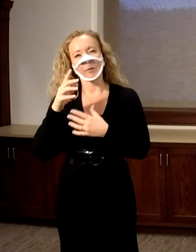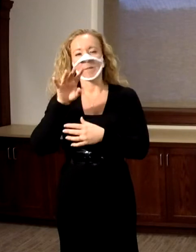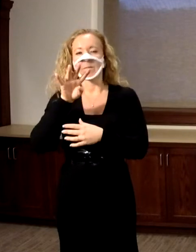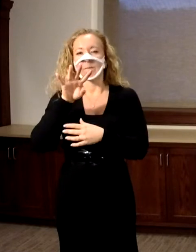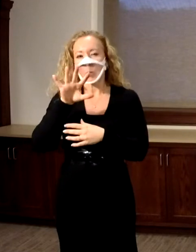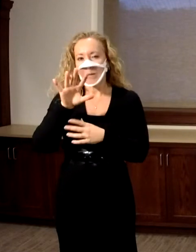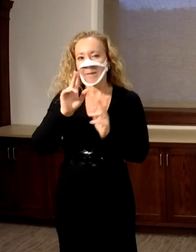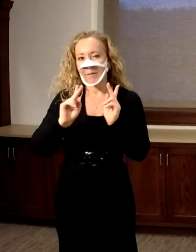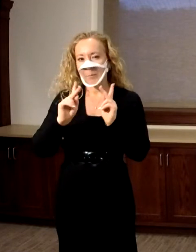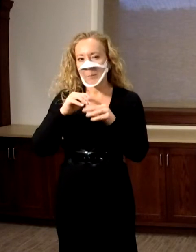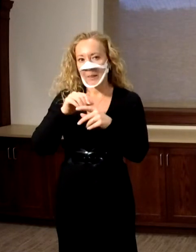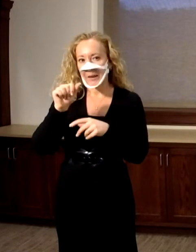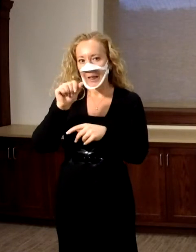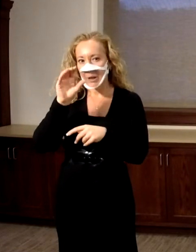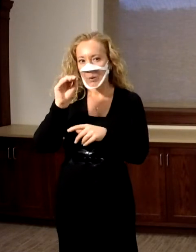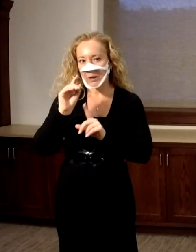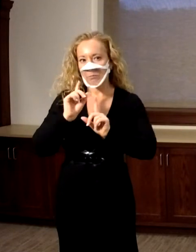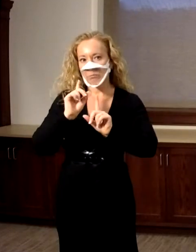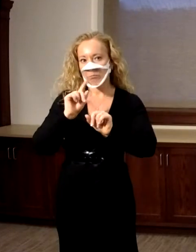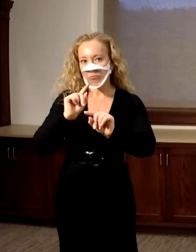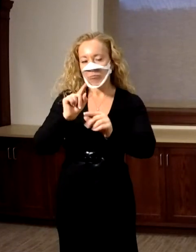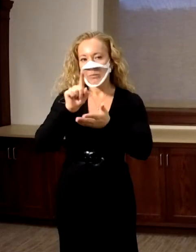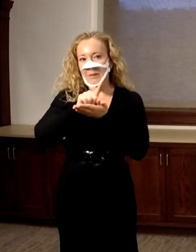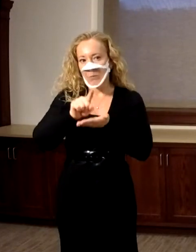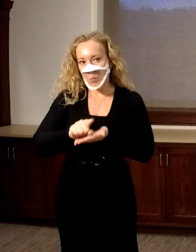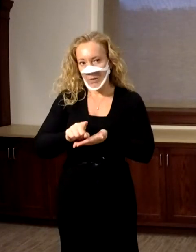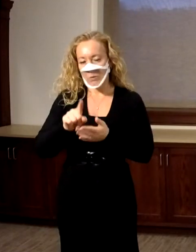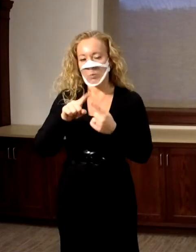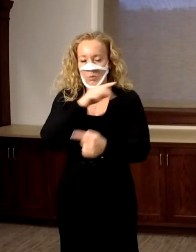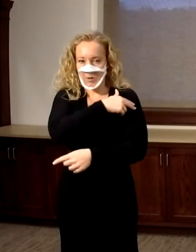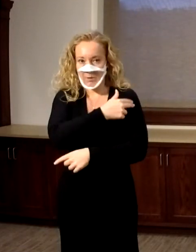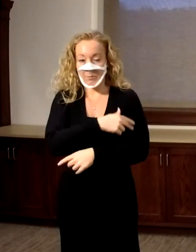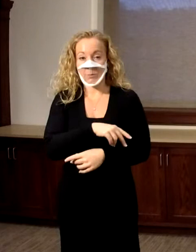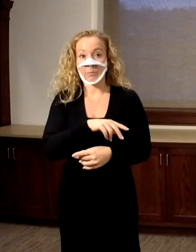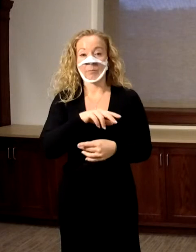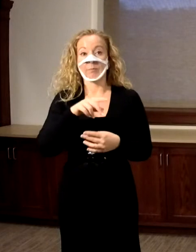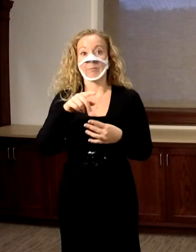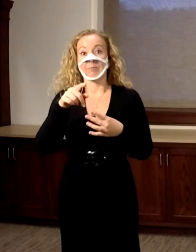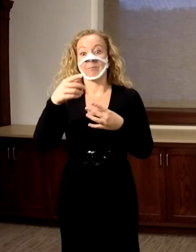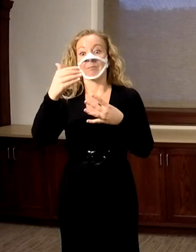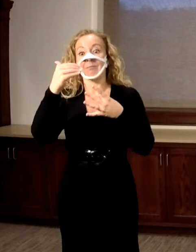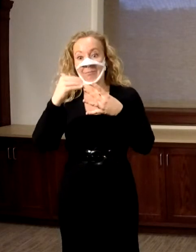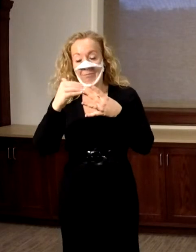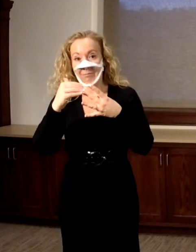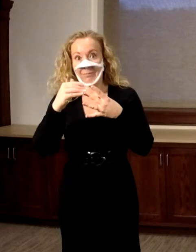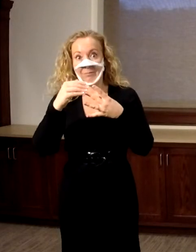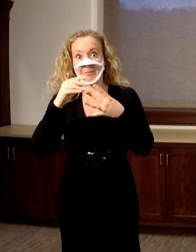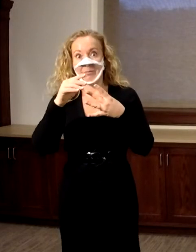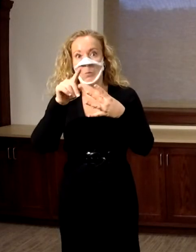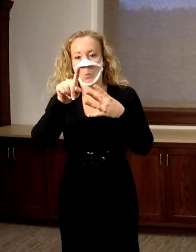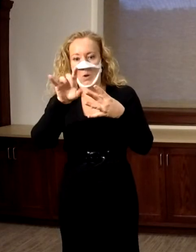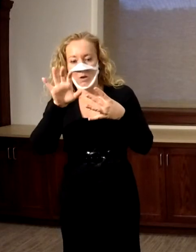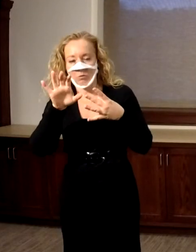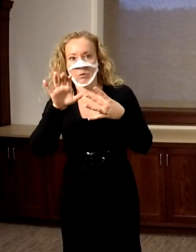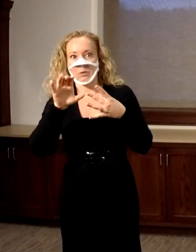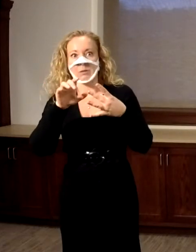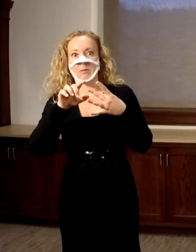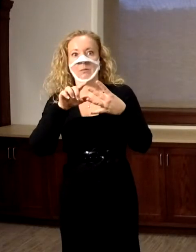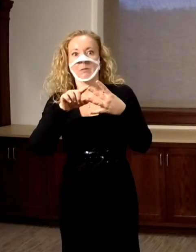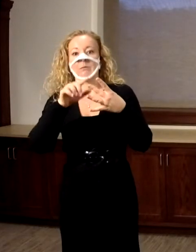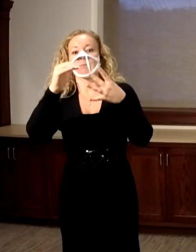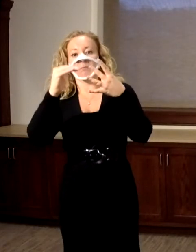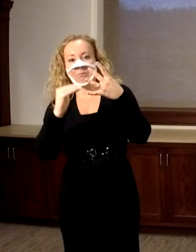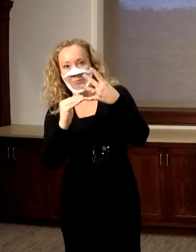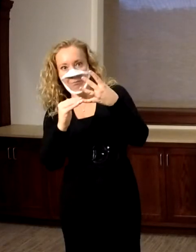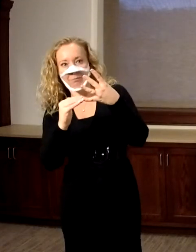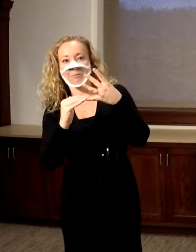residents admitted to the hospital each week. By mid-November, that had doubled to about 100 new admissions per week. And